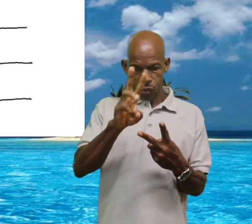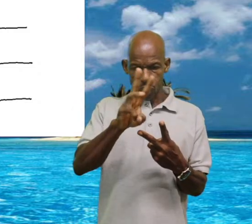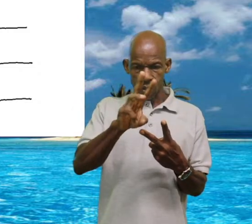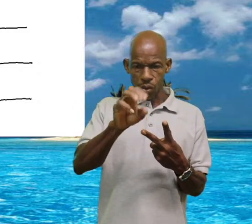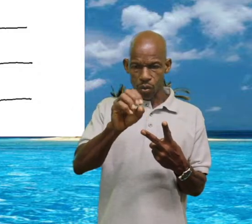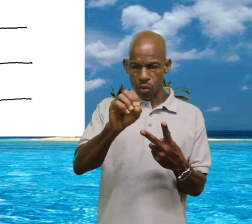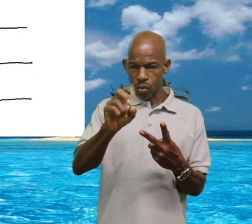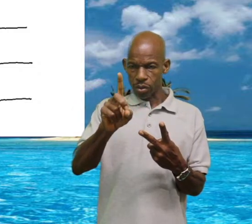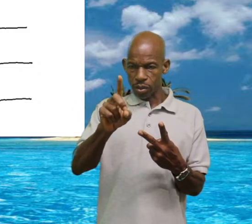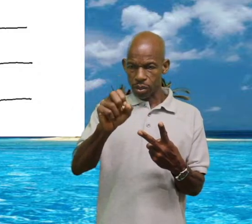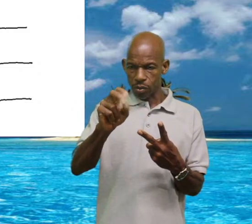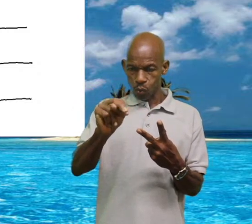plus